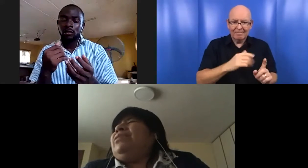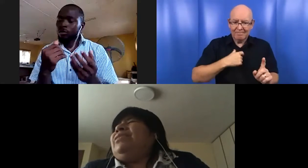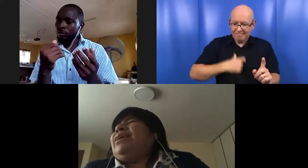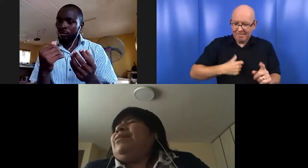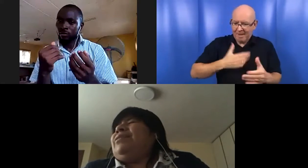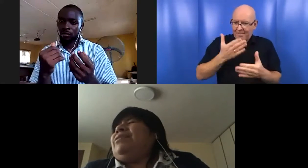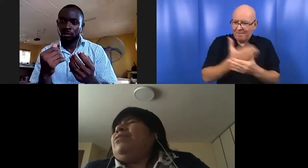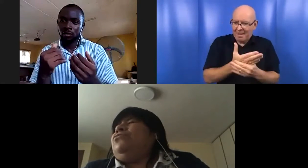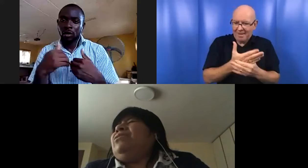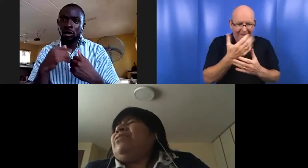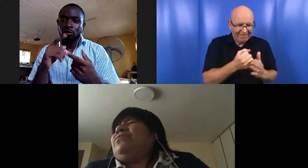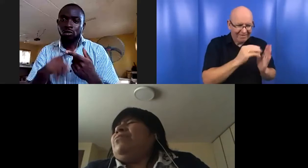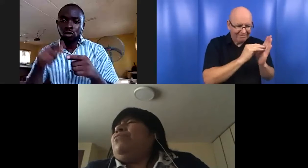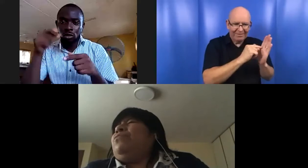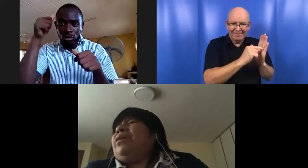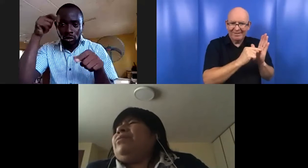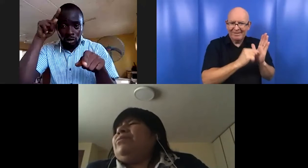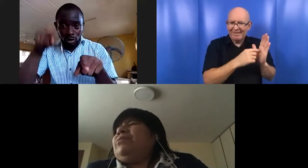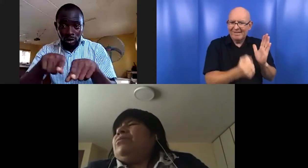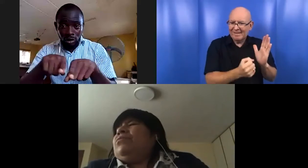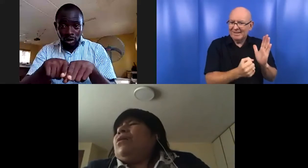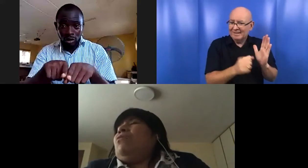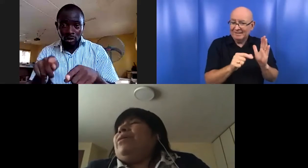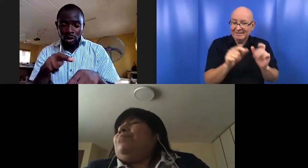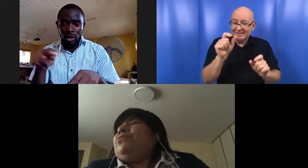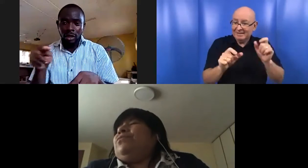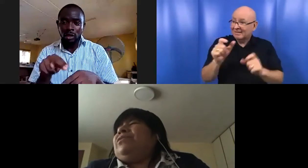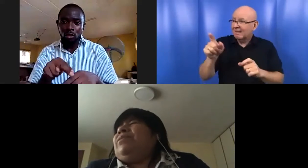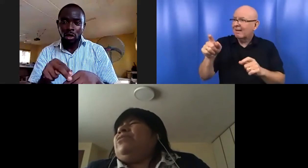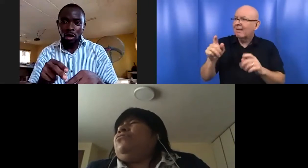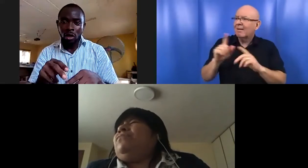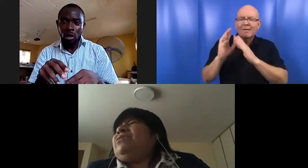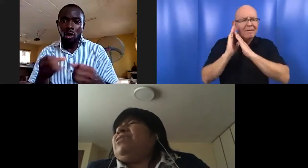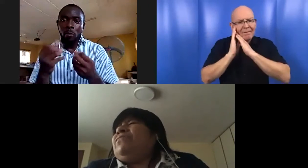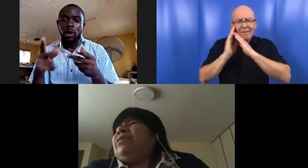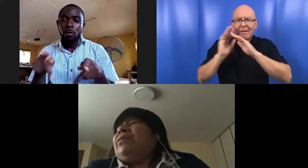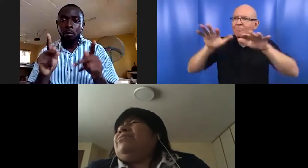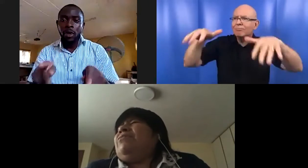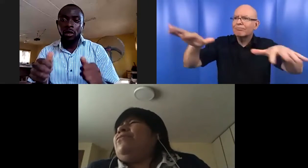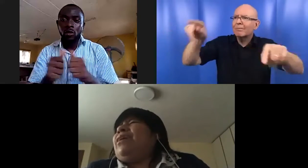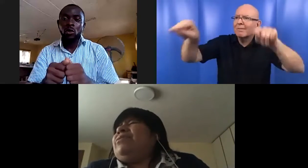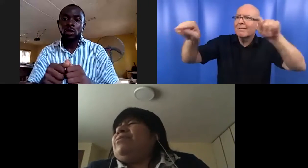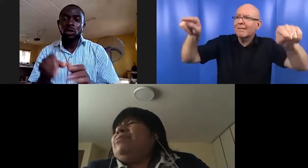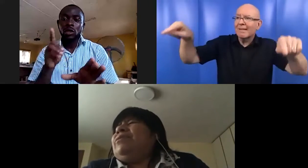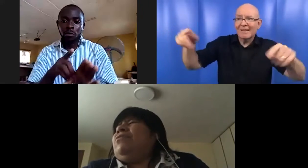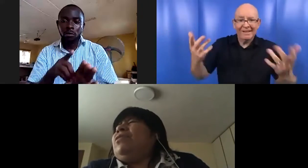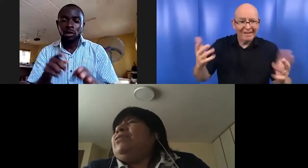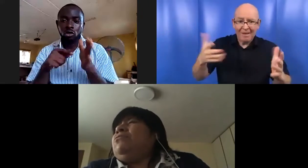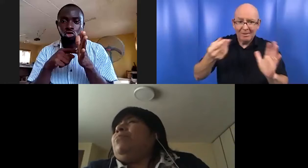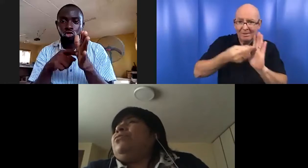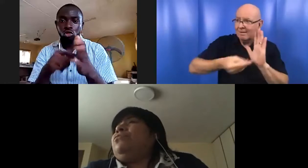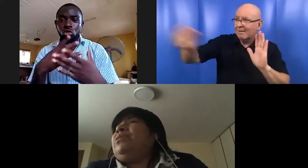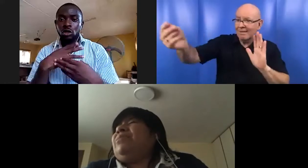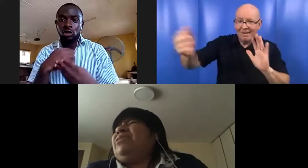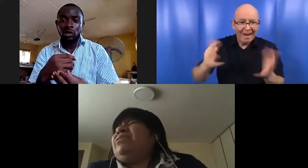to decide in a unilateral way how many persons with disabilities should receive the cash transfer, and the Organization